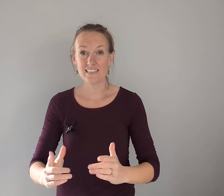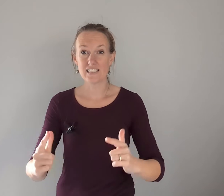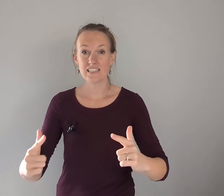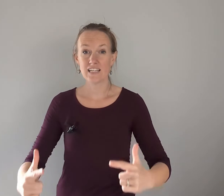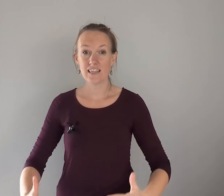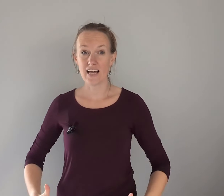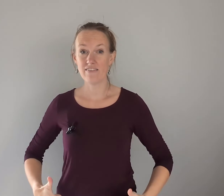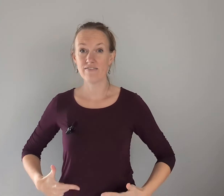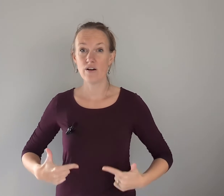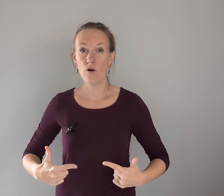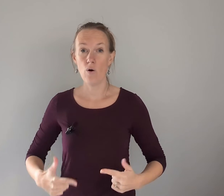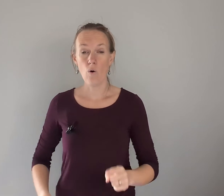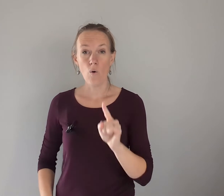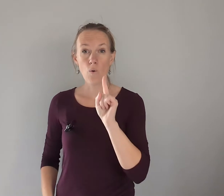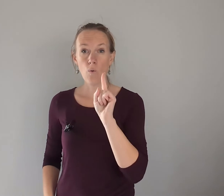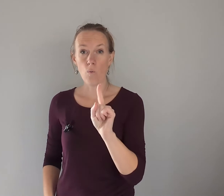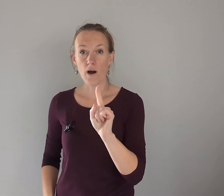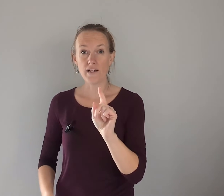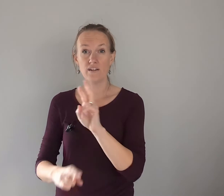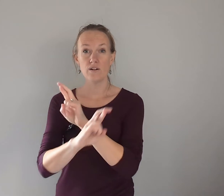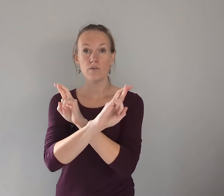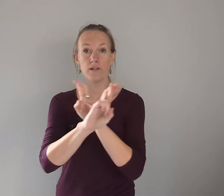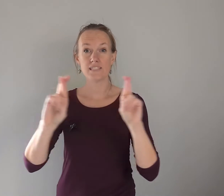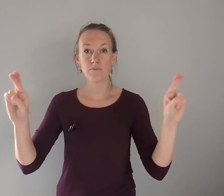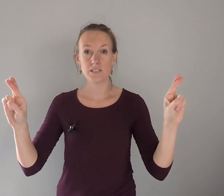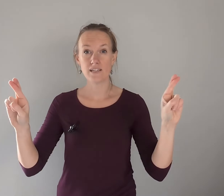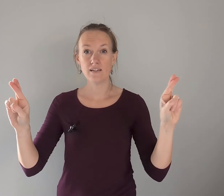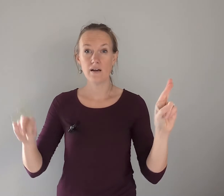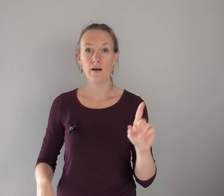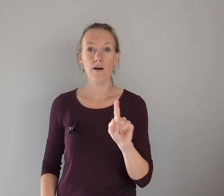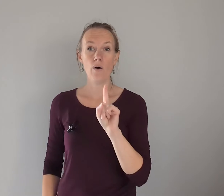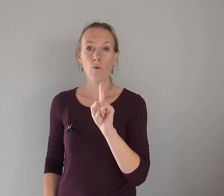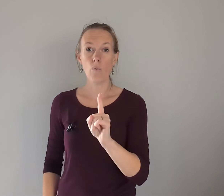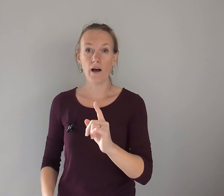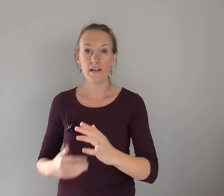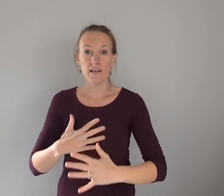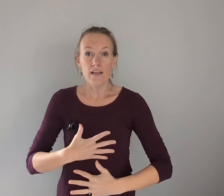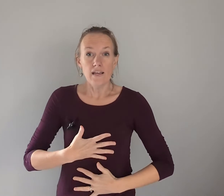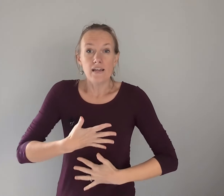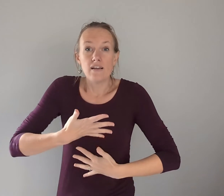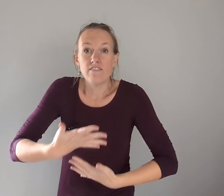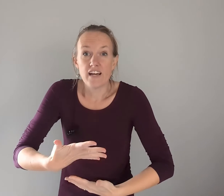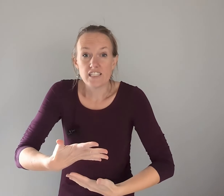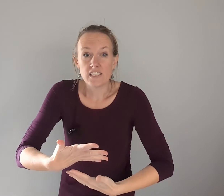leads to life, one redemption, one